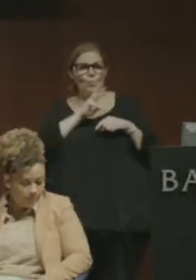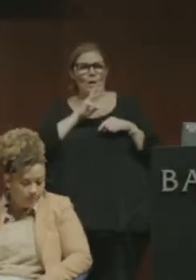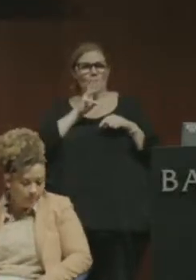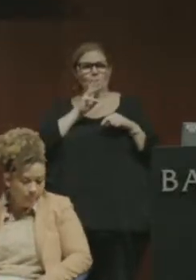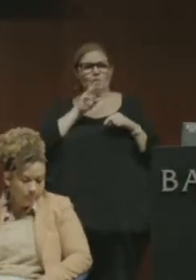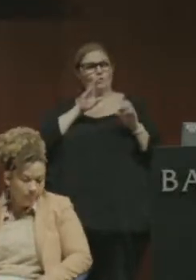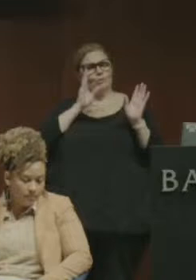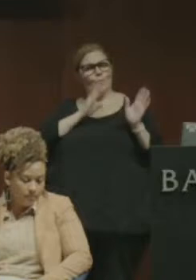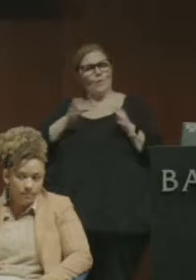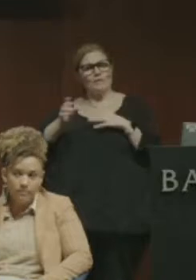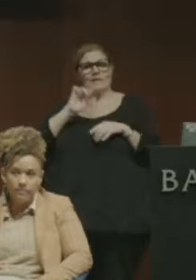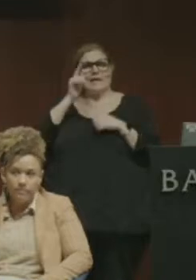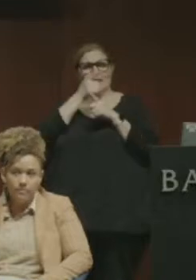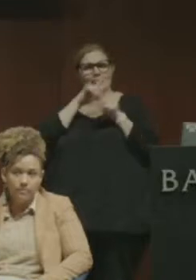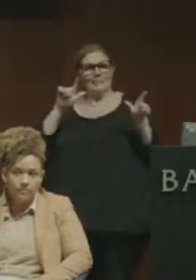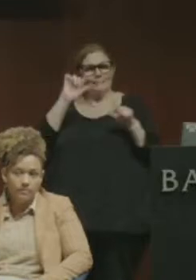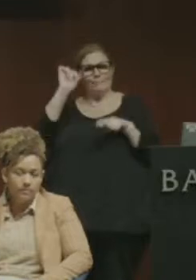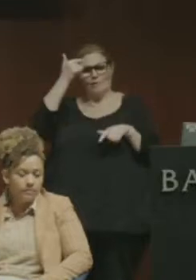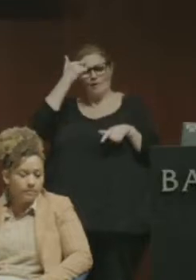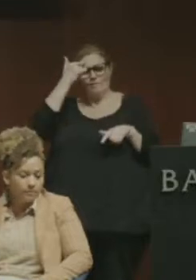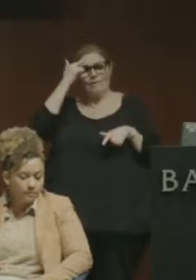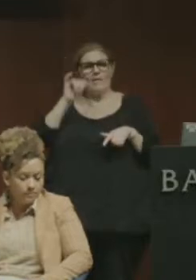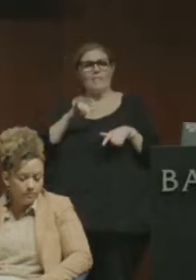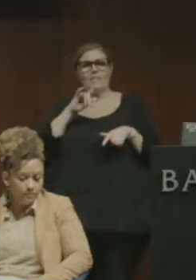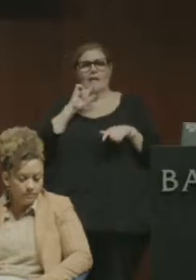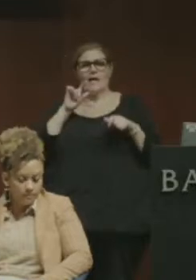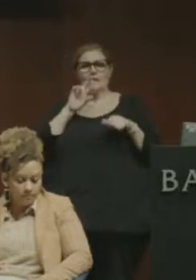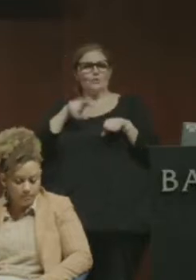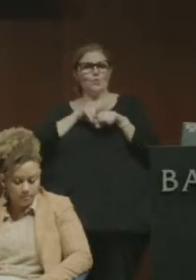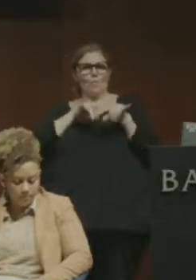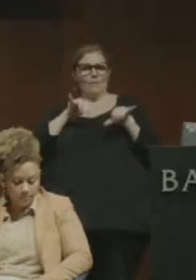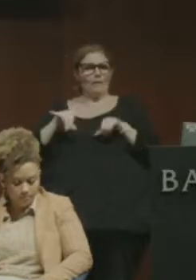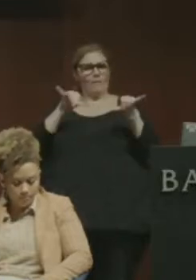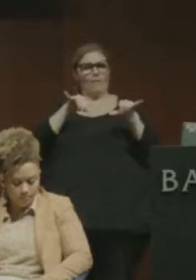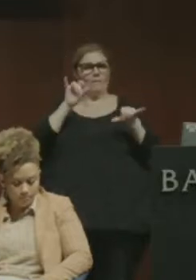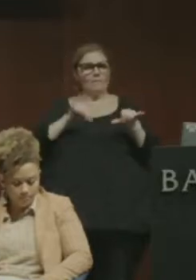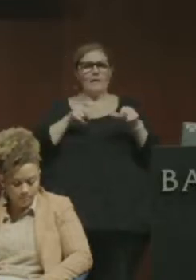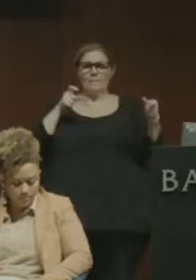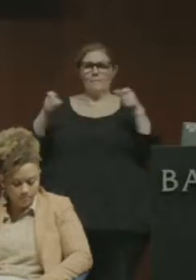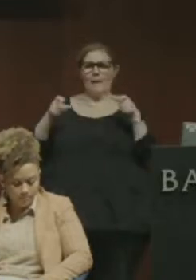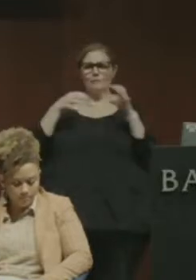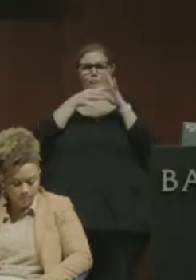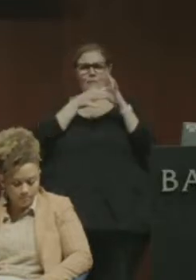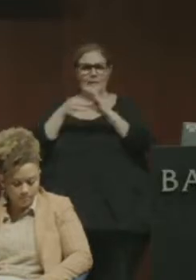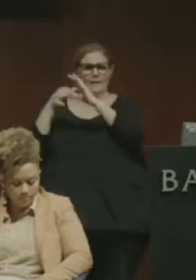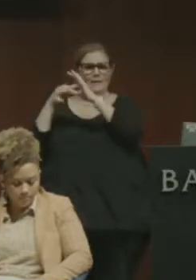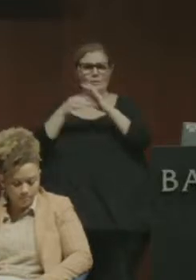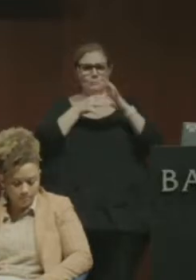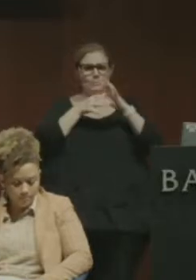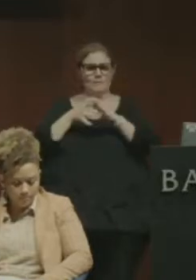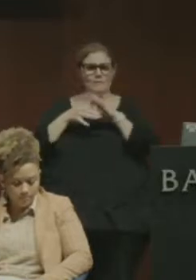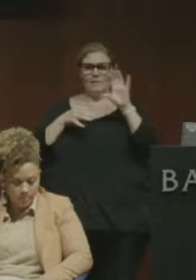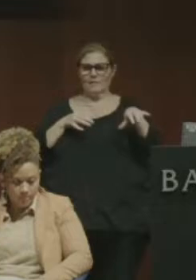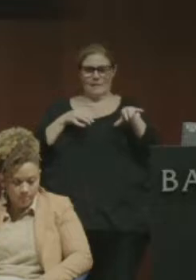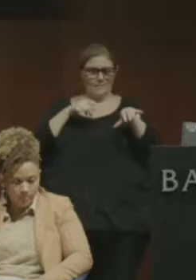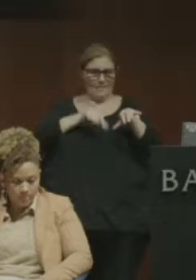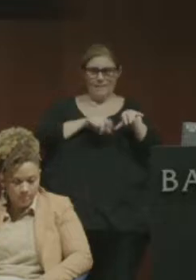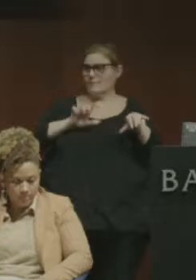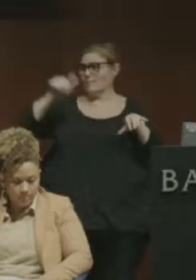modernization and liberal government as a normative rubric that managed relationships between Europeans and the rest of the